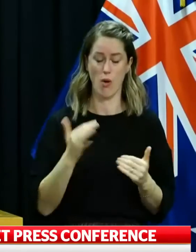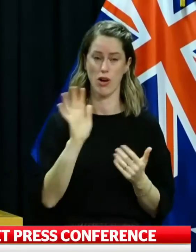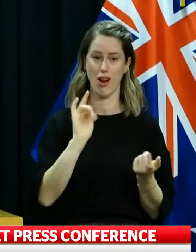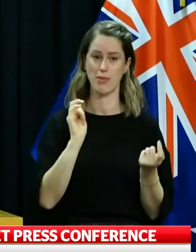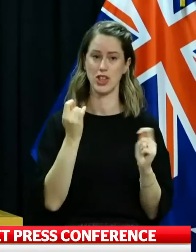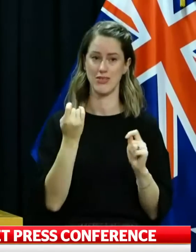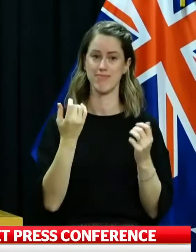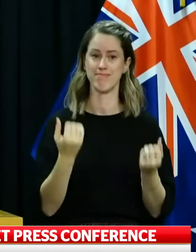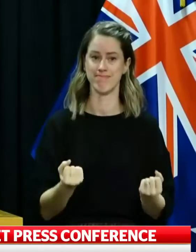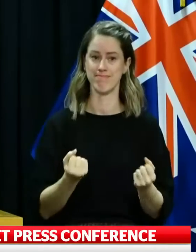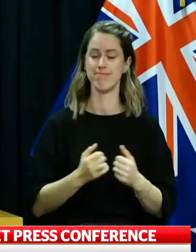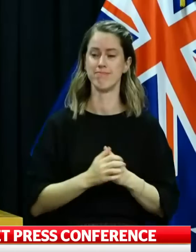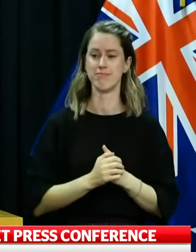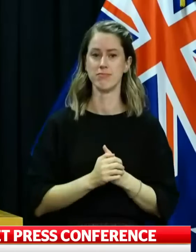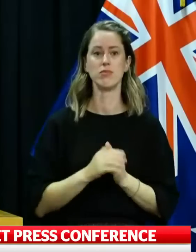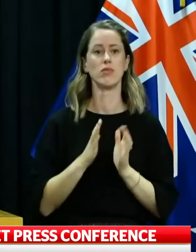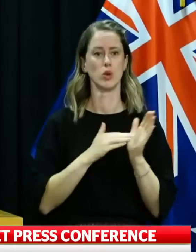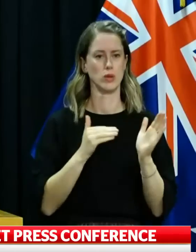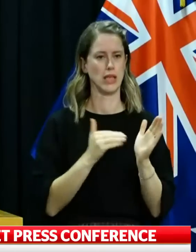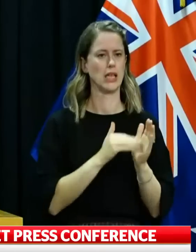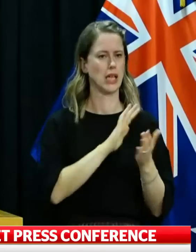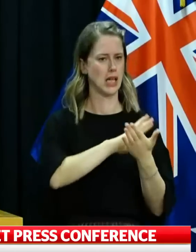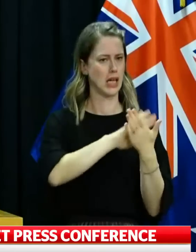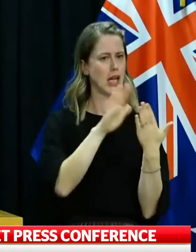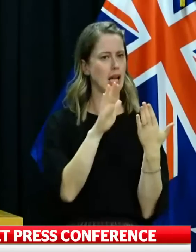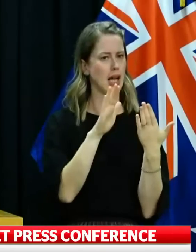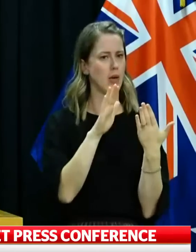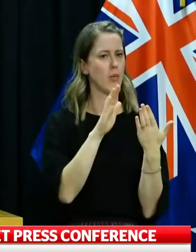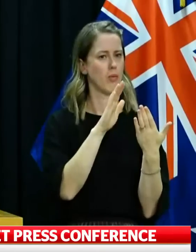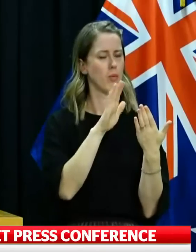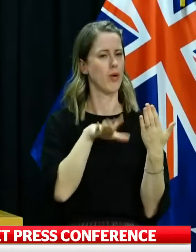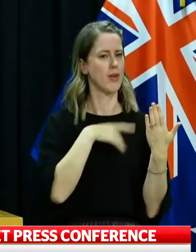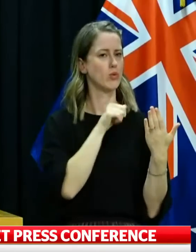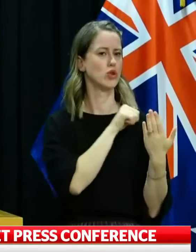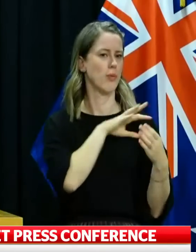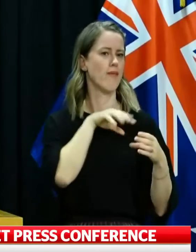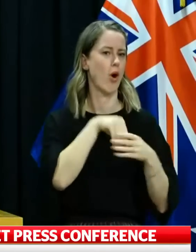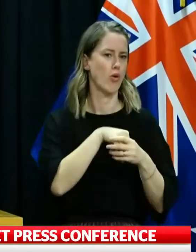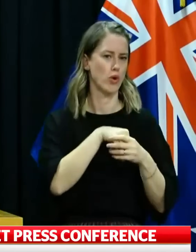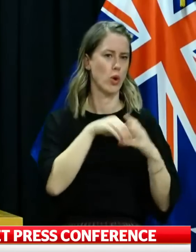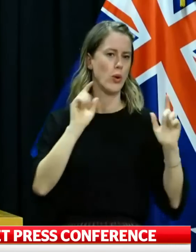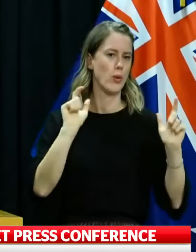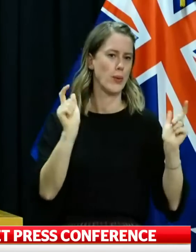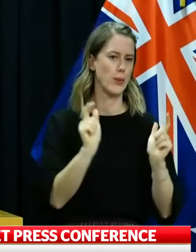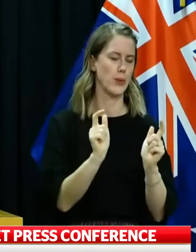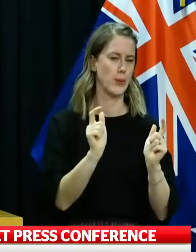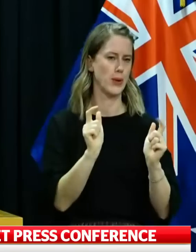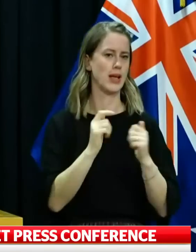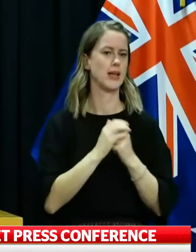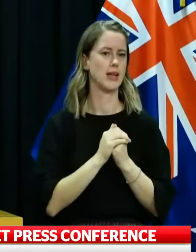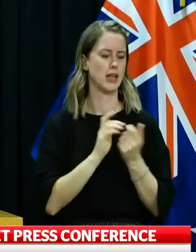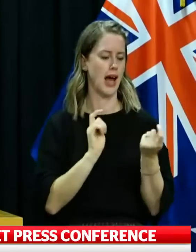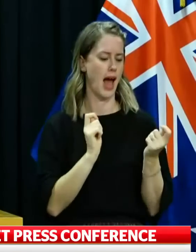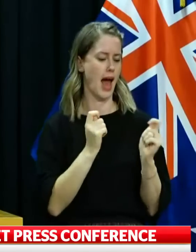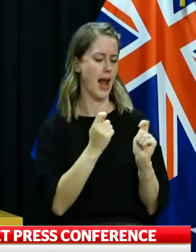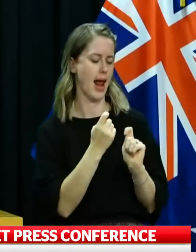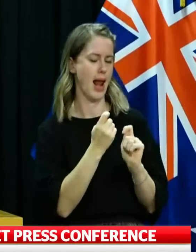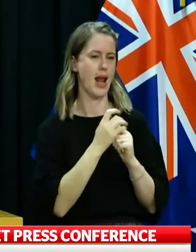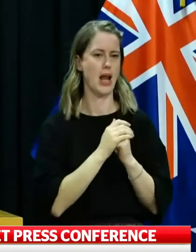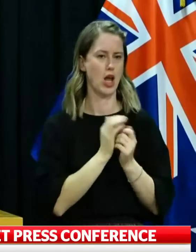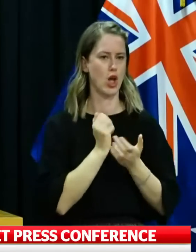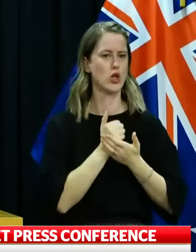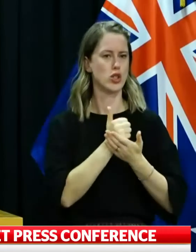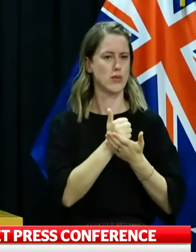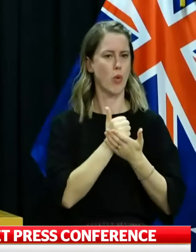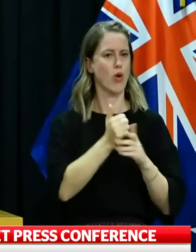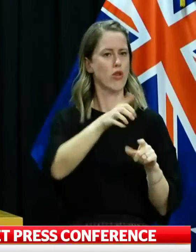change represents. And New Zealand has been very clear on the role that we believe we should play, mitigation, adaptation, and